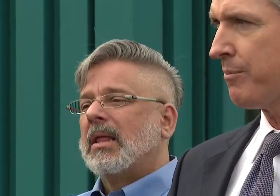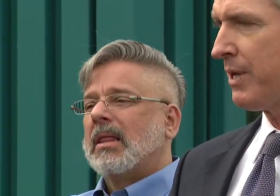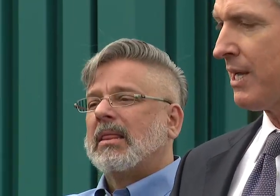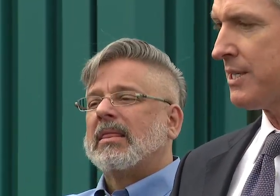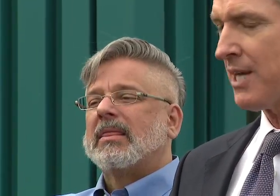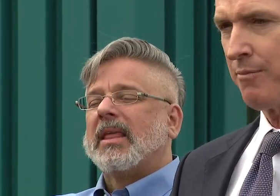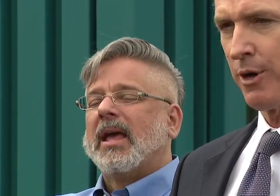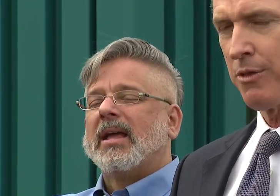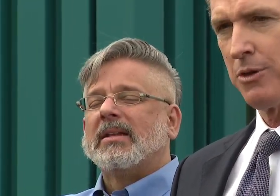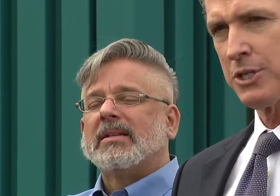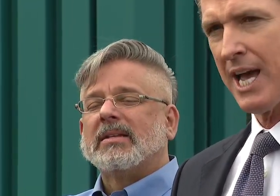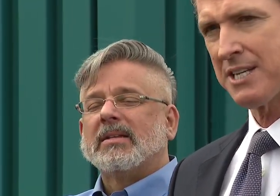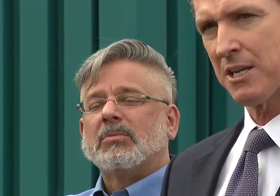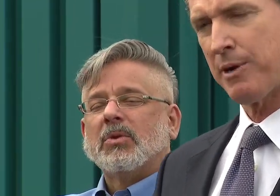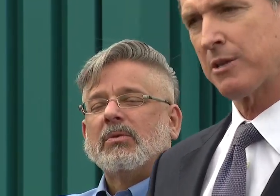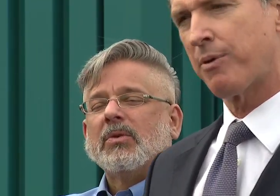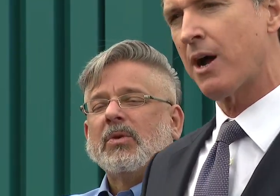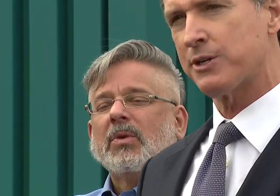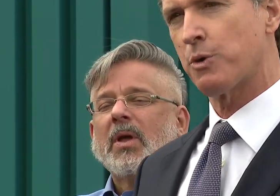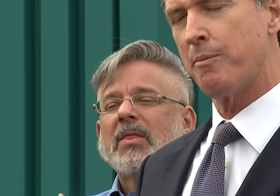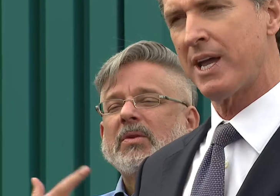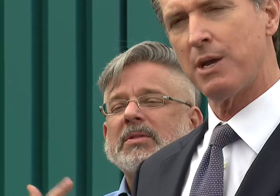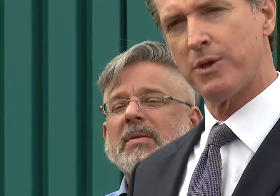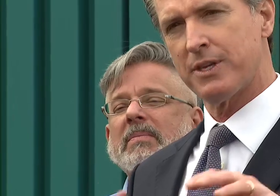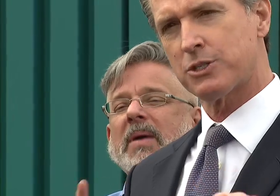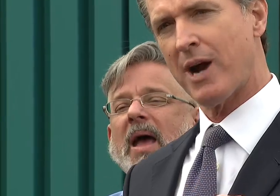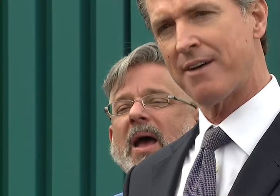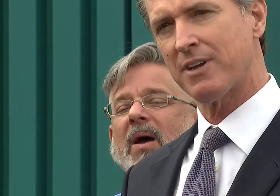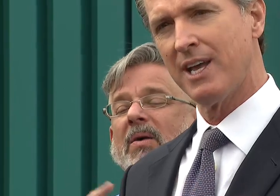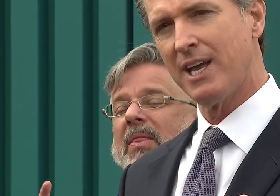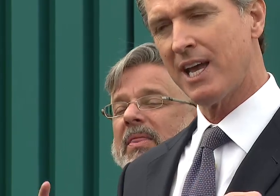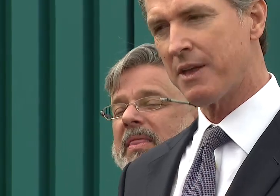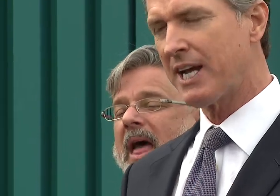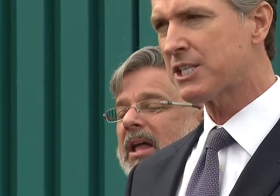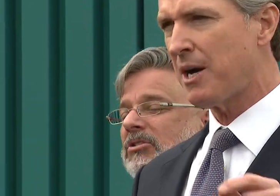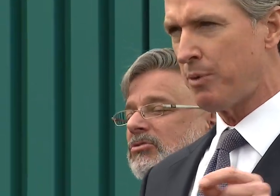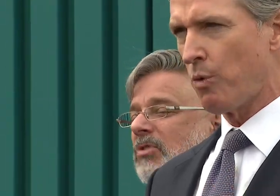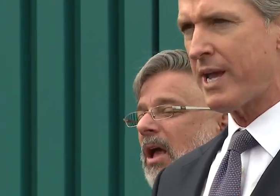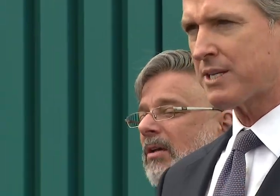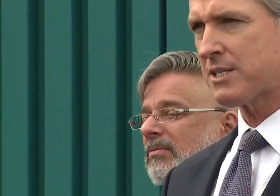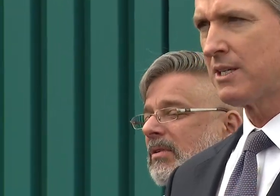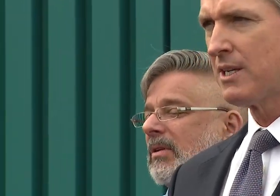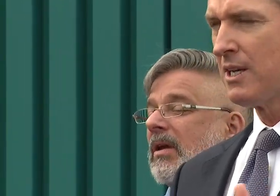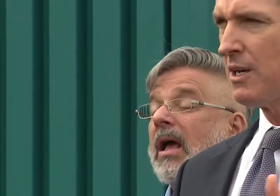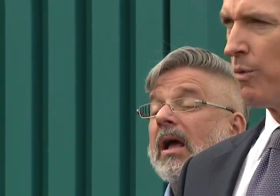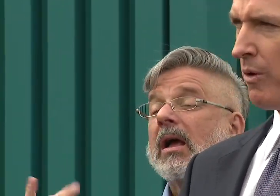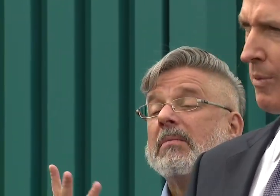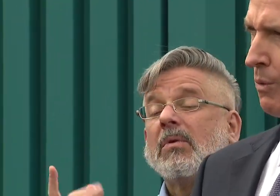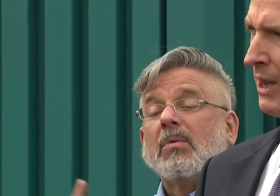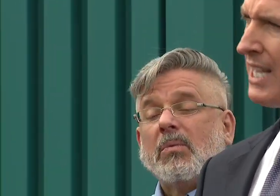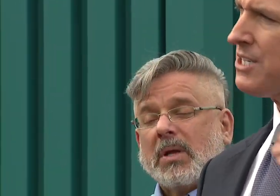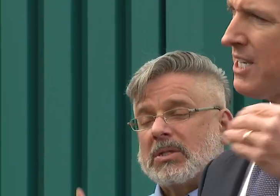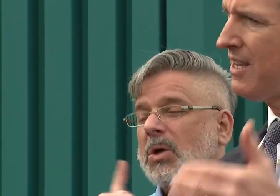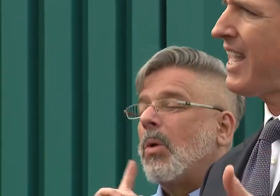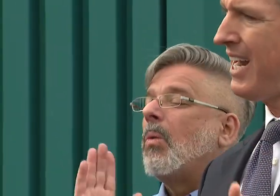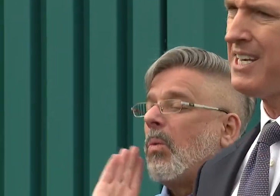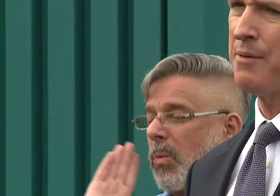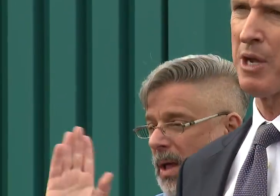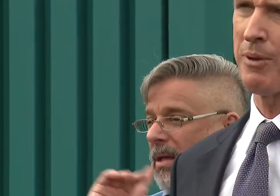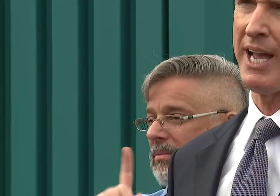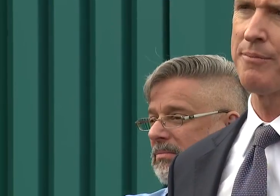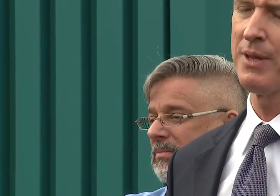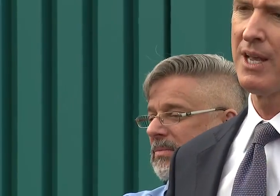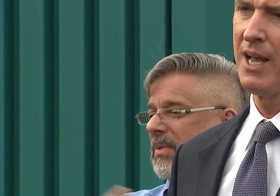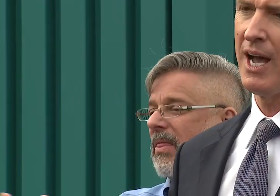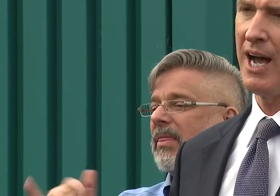previewing it because I'm very enthusiastic about the progress we're making with this draft. In the next couple weeks, we will be releasing that